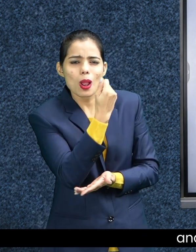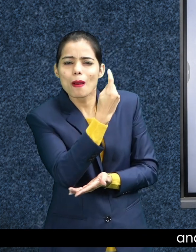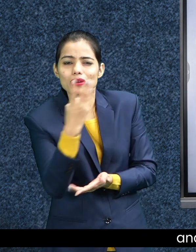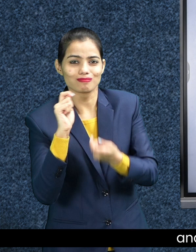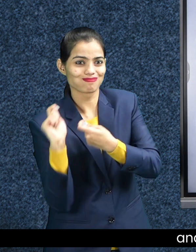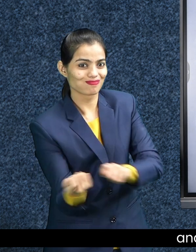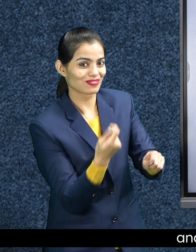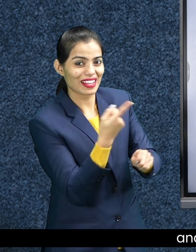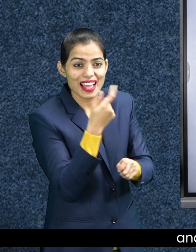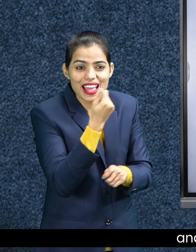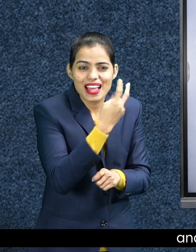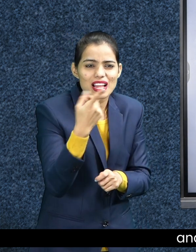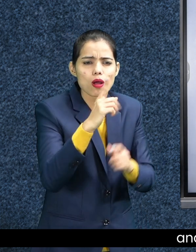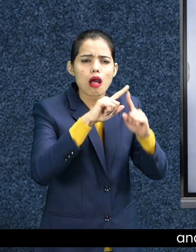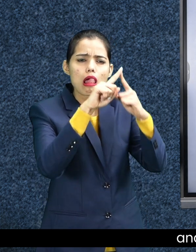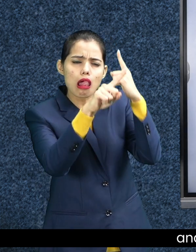cumulative frequency.